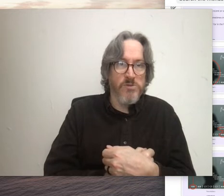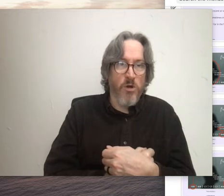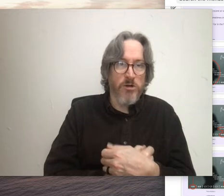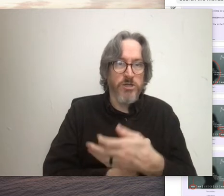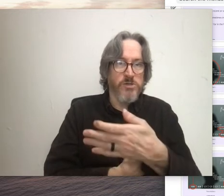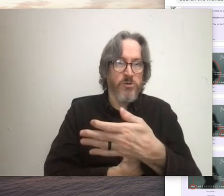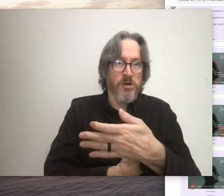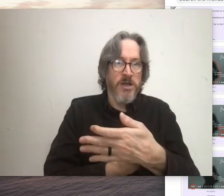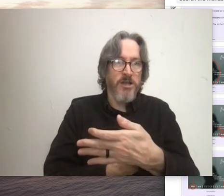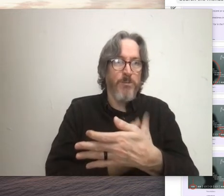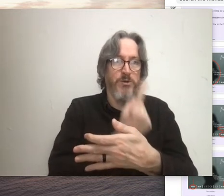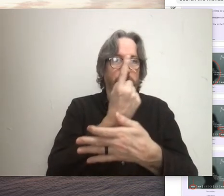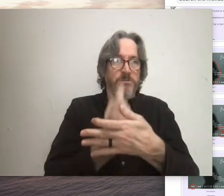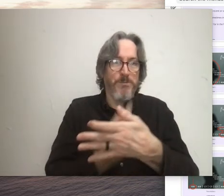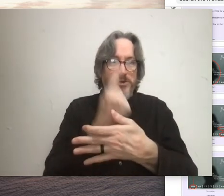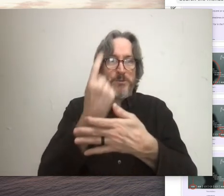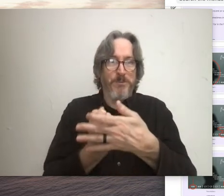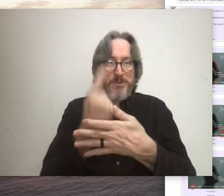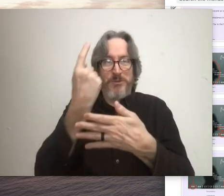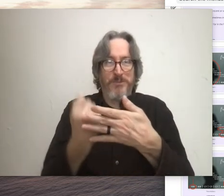fountain, those water shows where, you know,